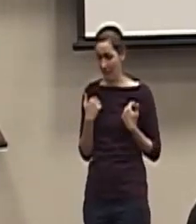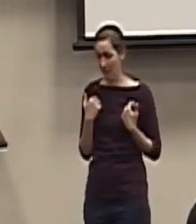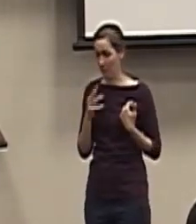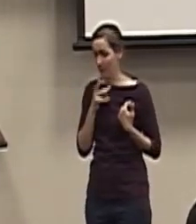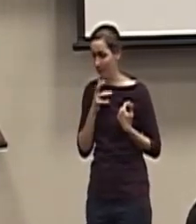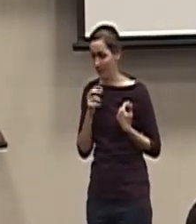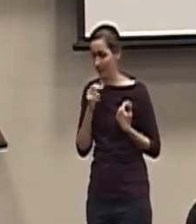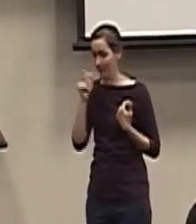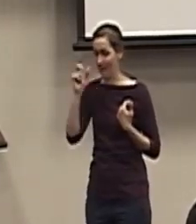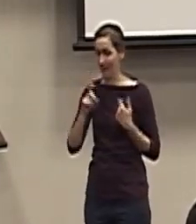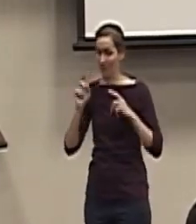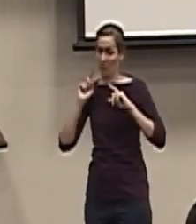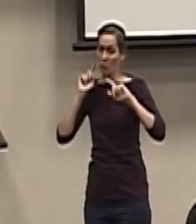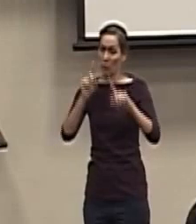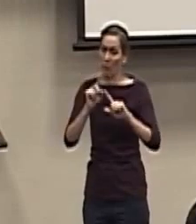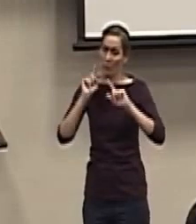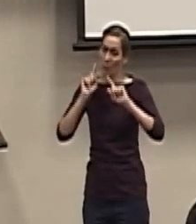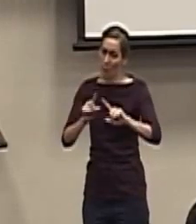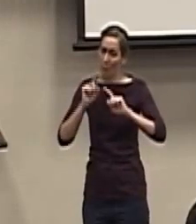that.